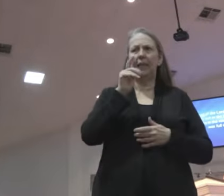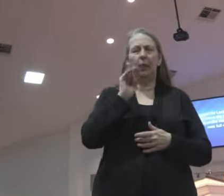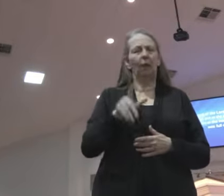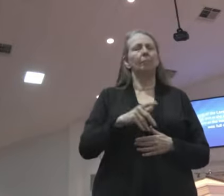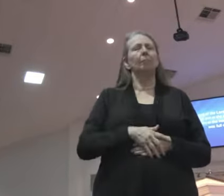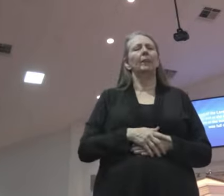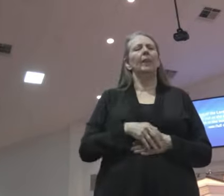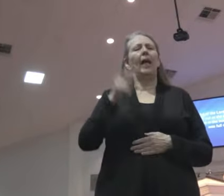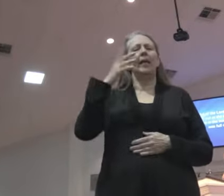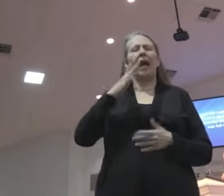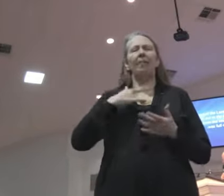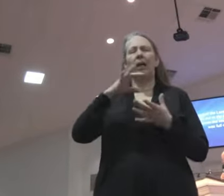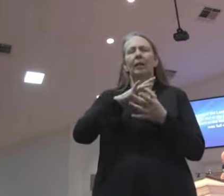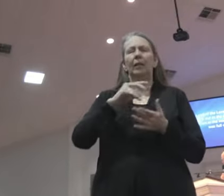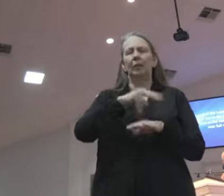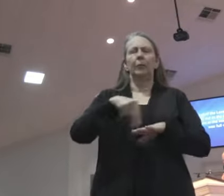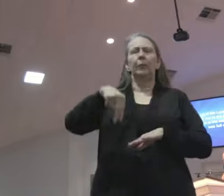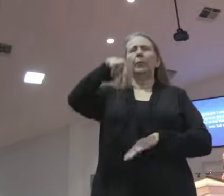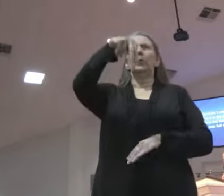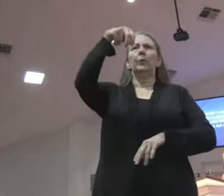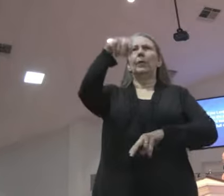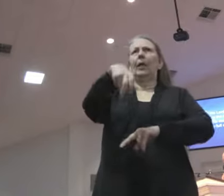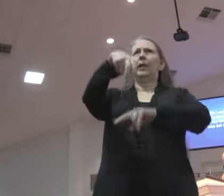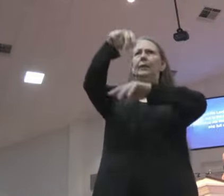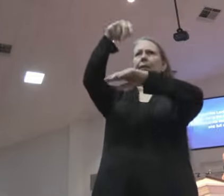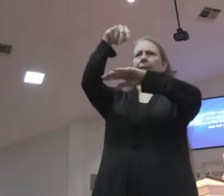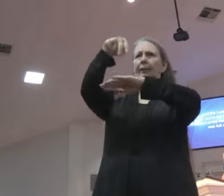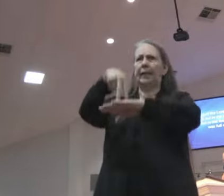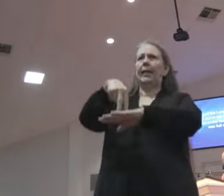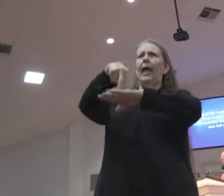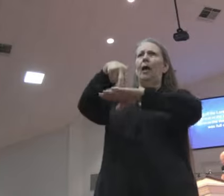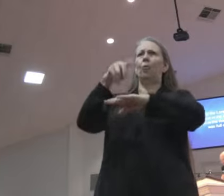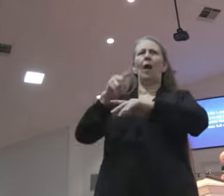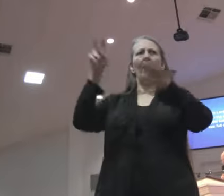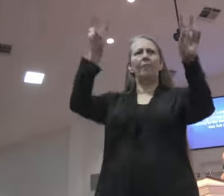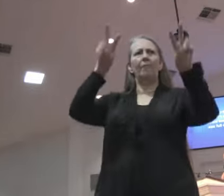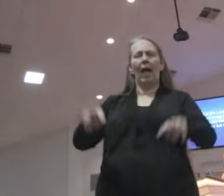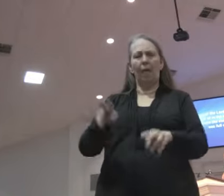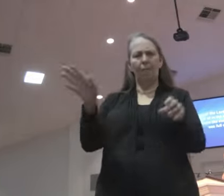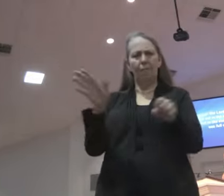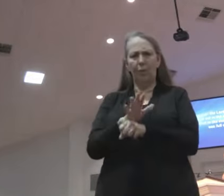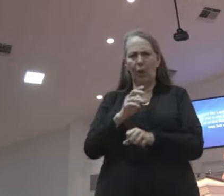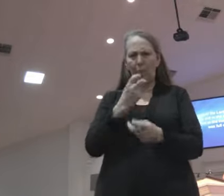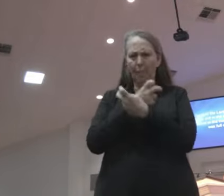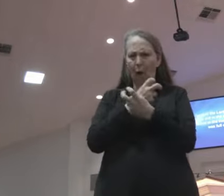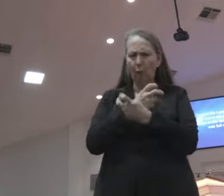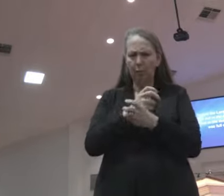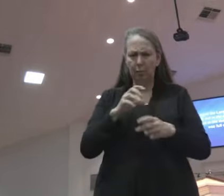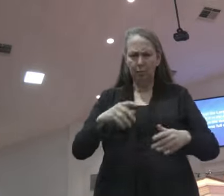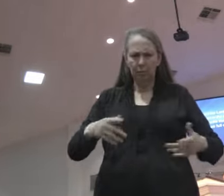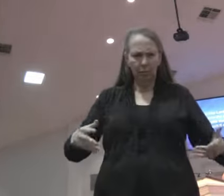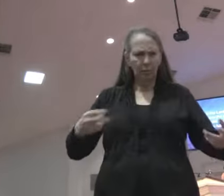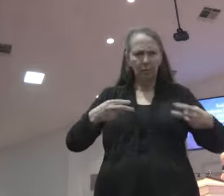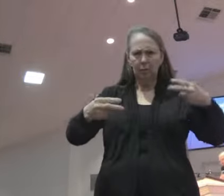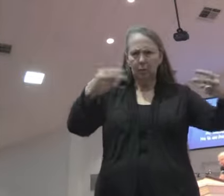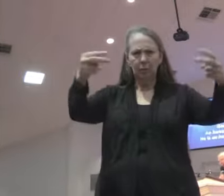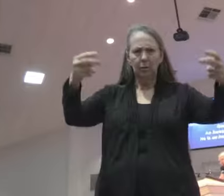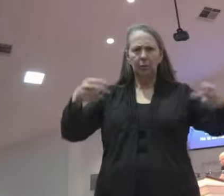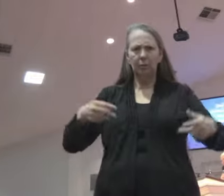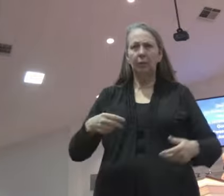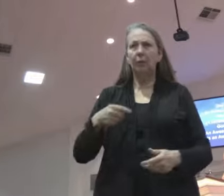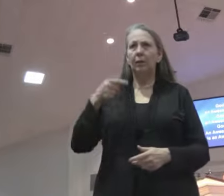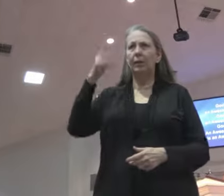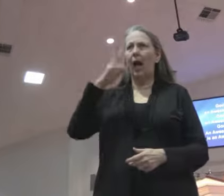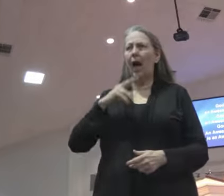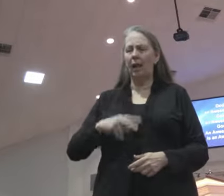set me down in the midst of the valley which was full of bones and caused me to pass